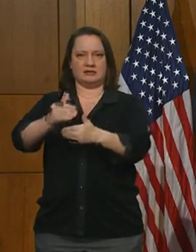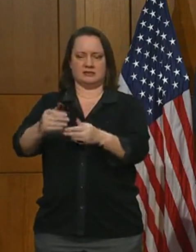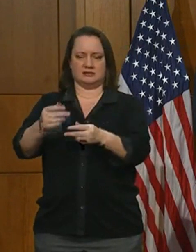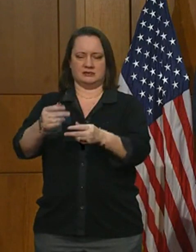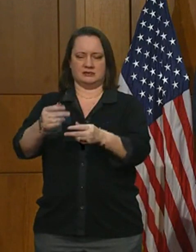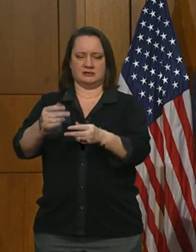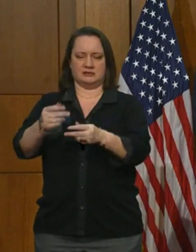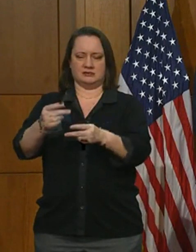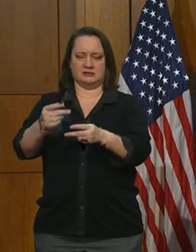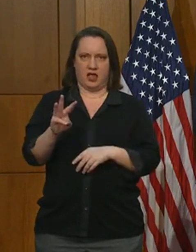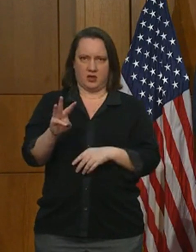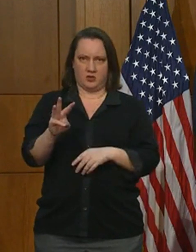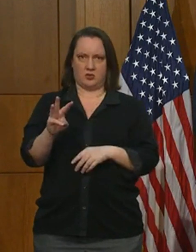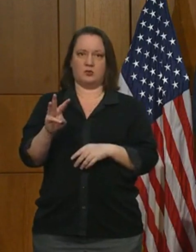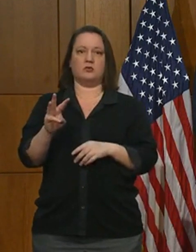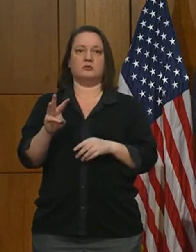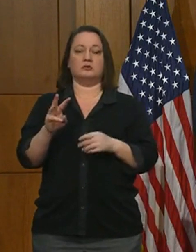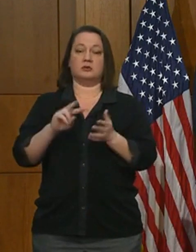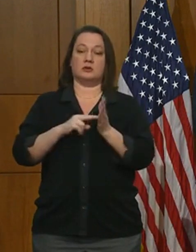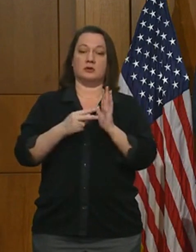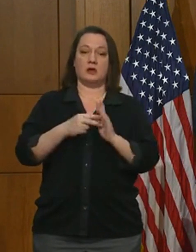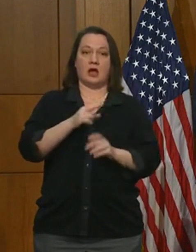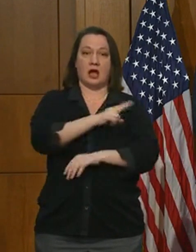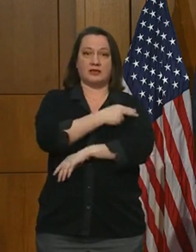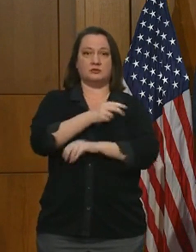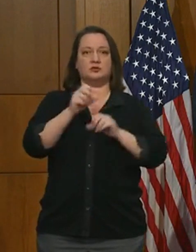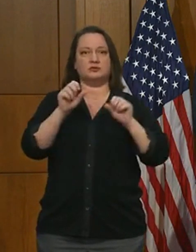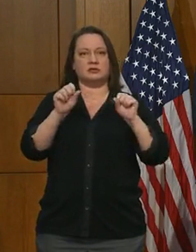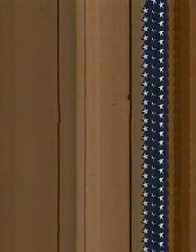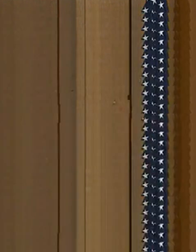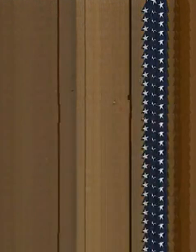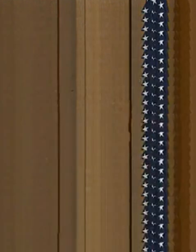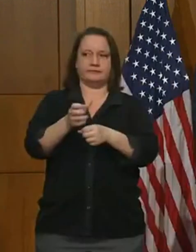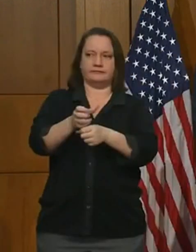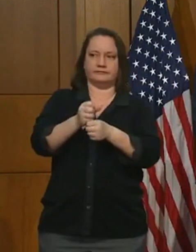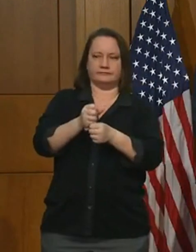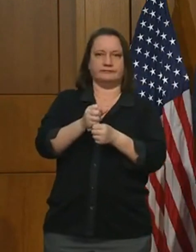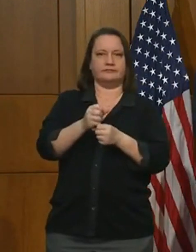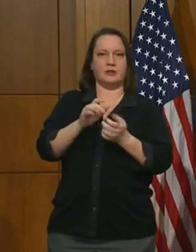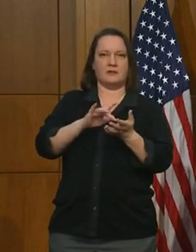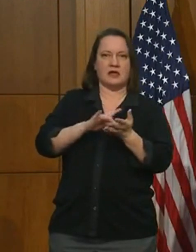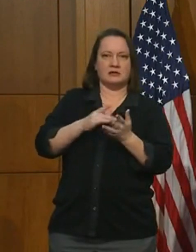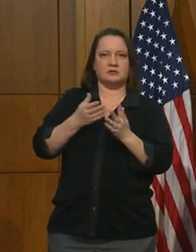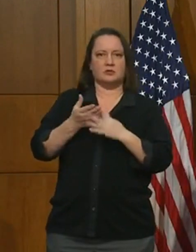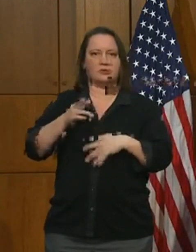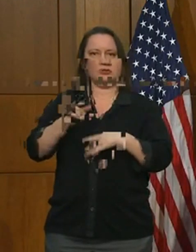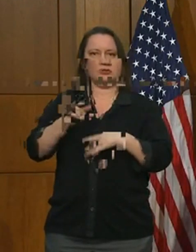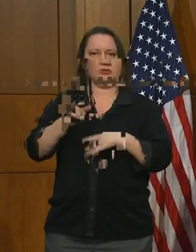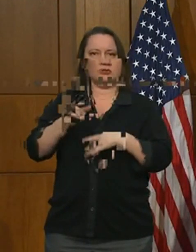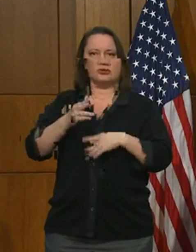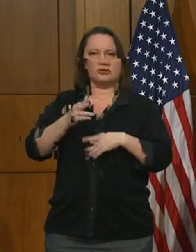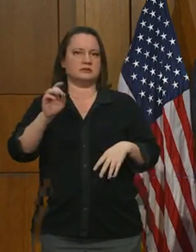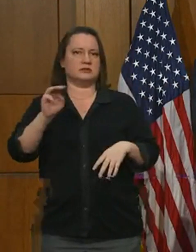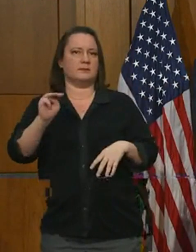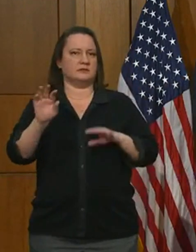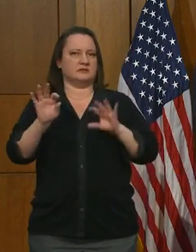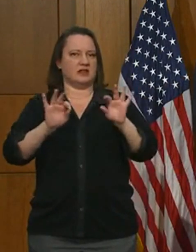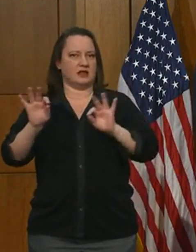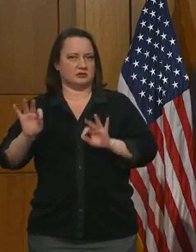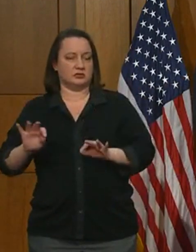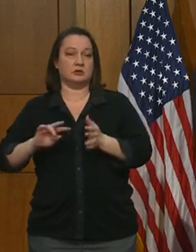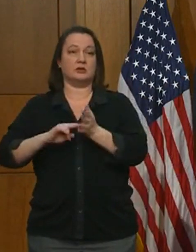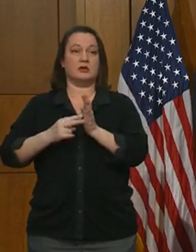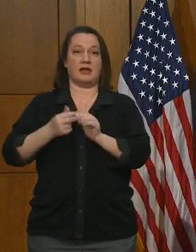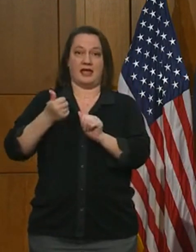random selection of hospitals to receive this. It's set up in such a way that every individual patient